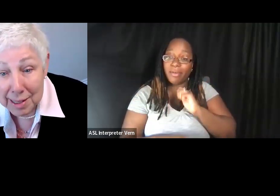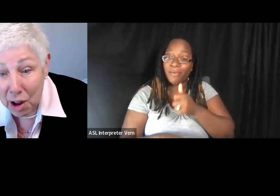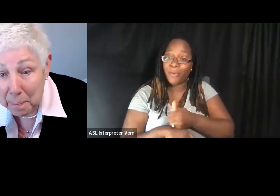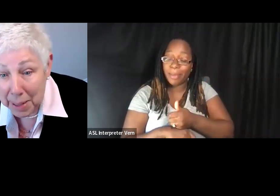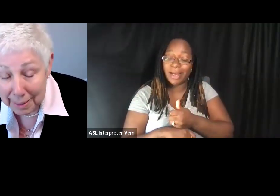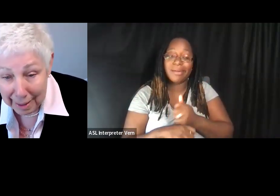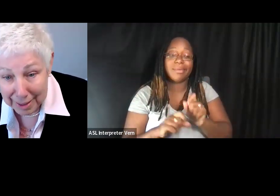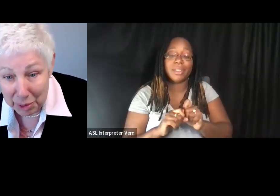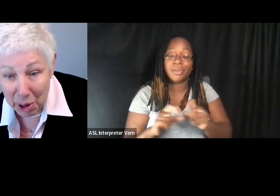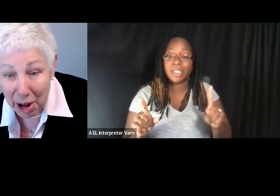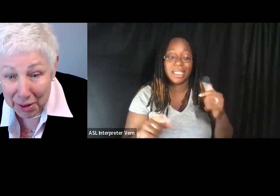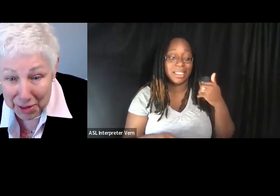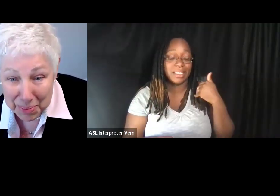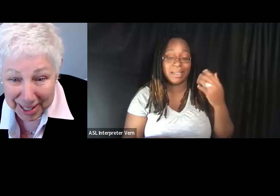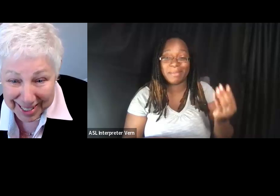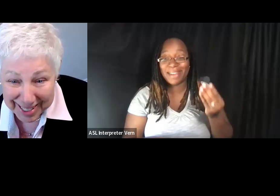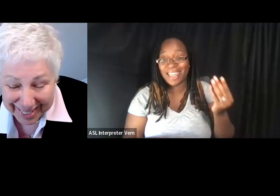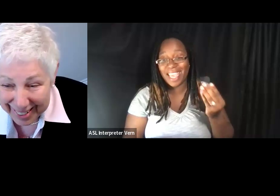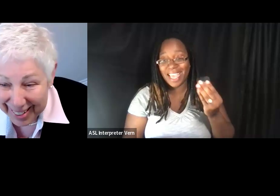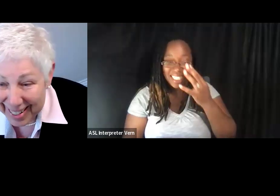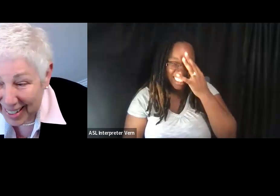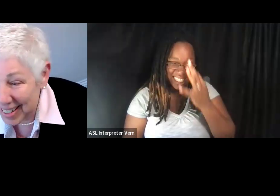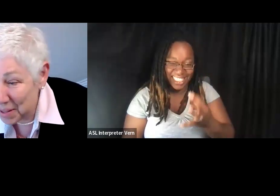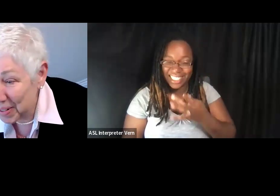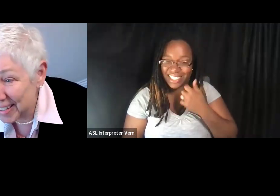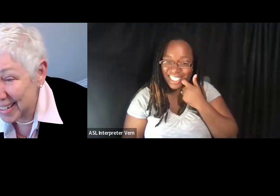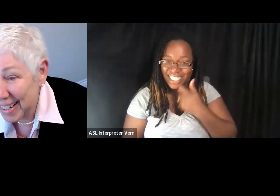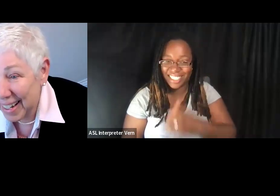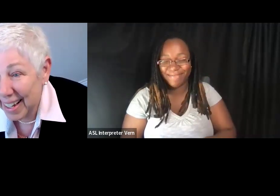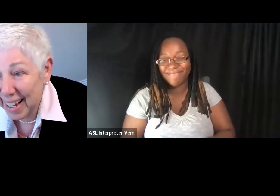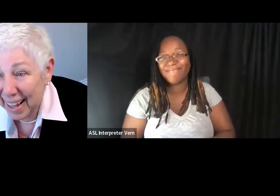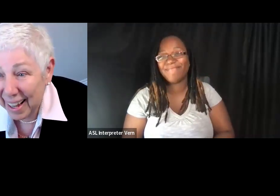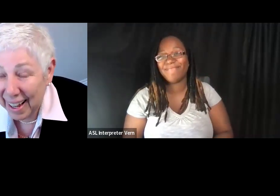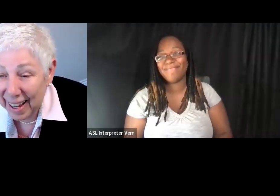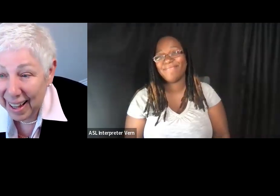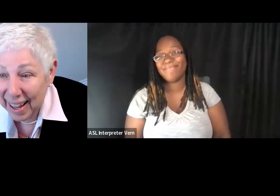was released on Monday, so hot off the press. Next slide, please.